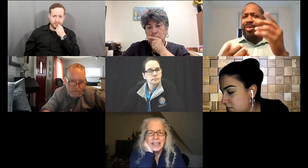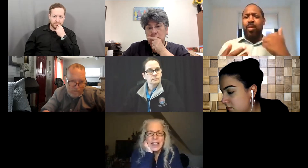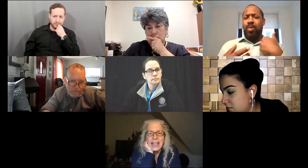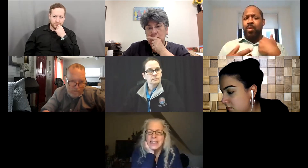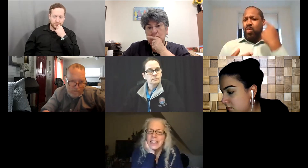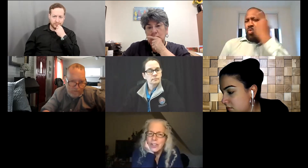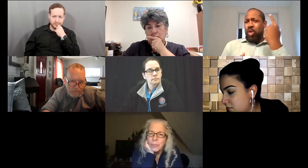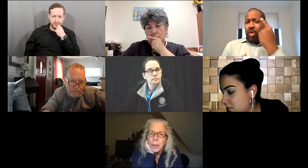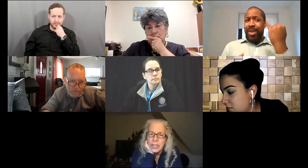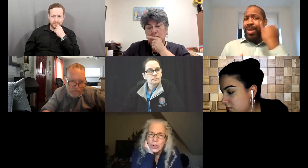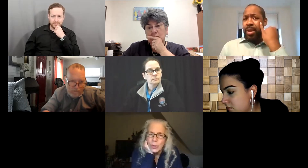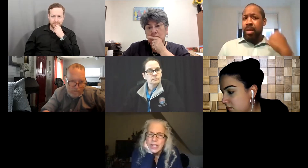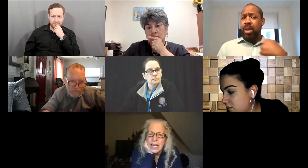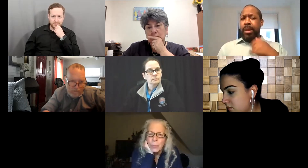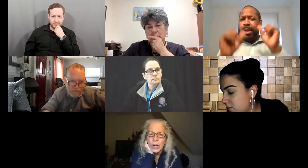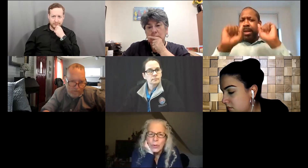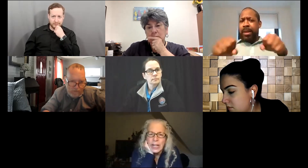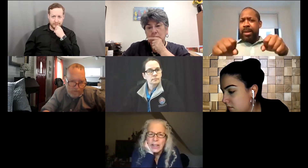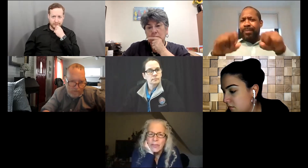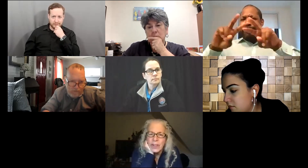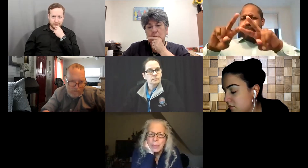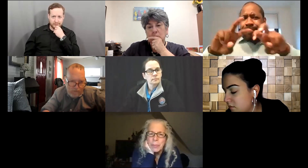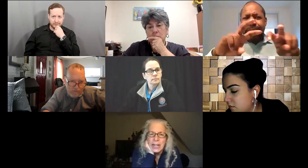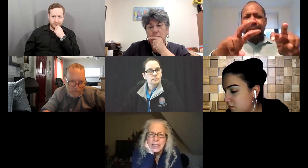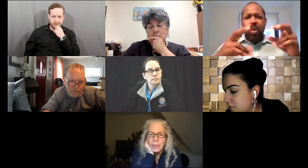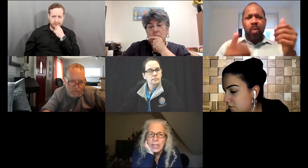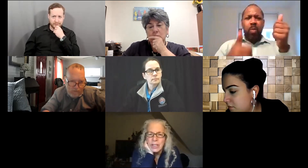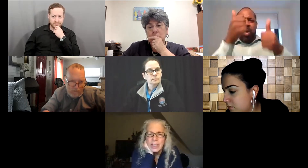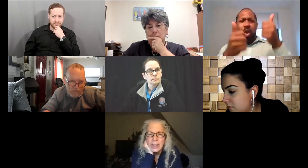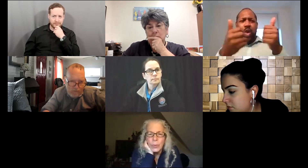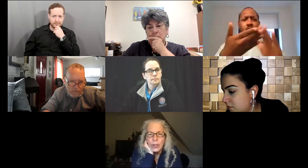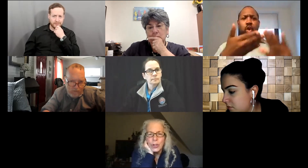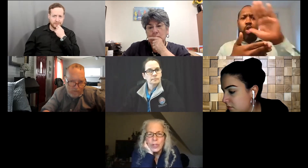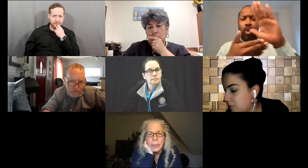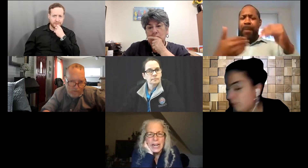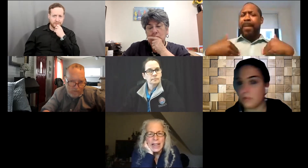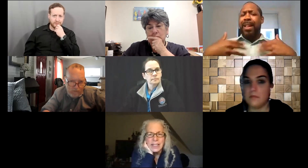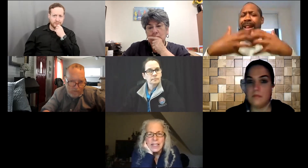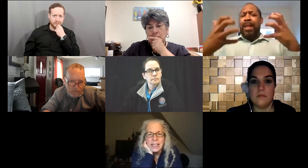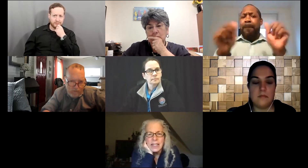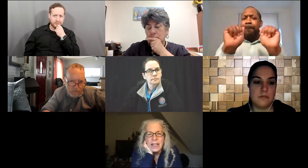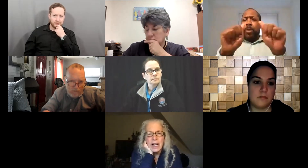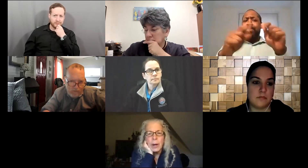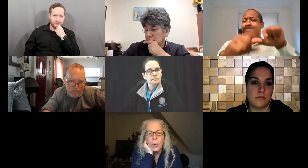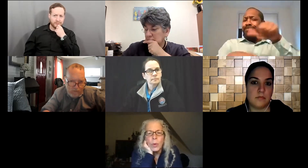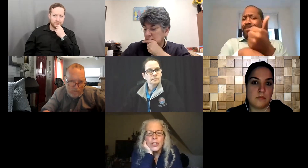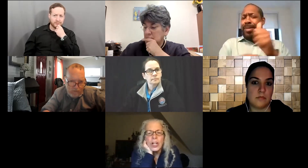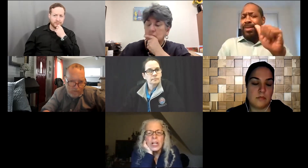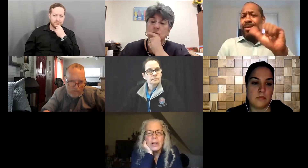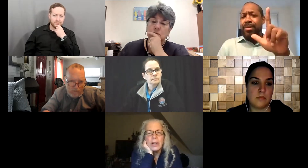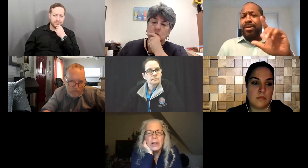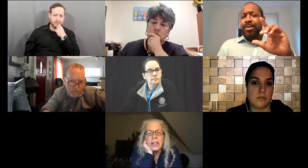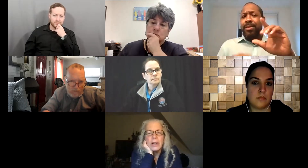ASL in the classes here in public schools. And I'm wondering if it'd be possible that we could do some analysis about which